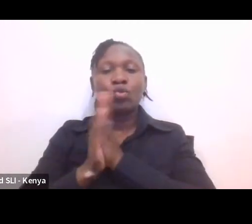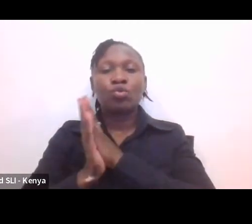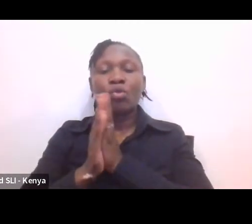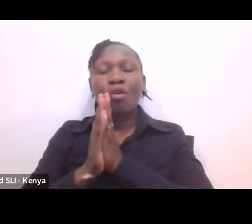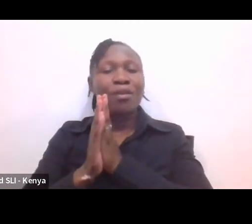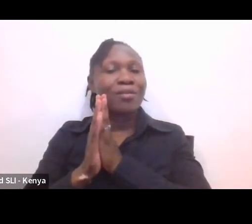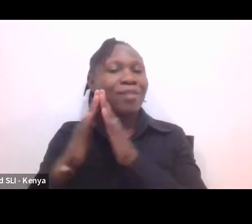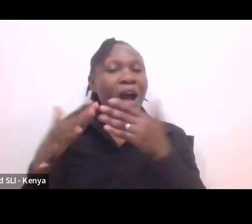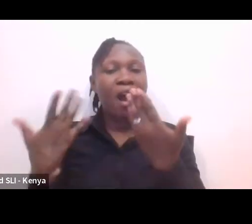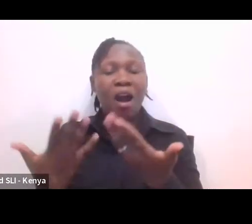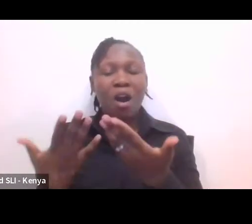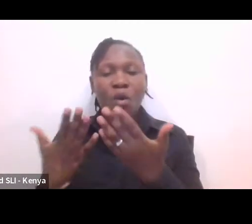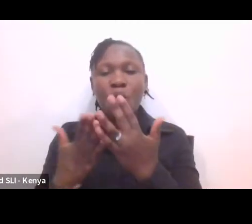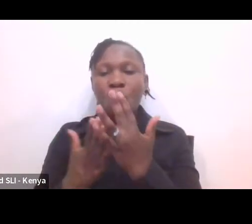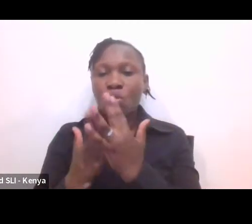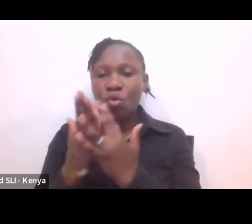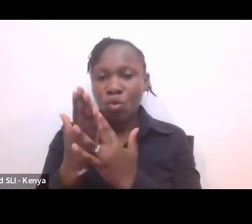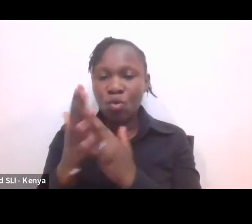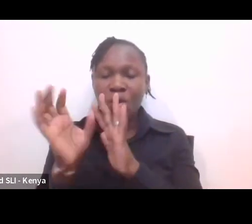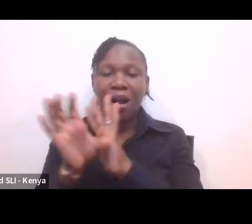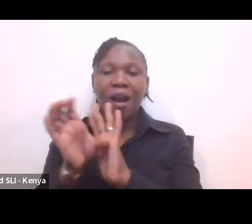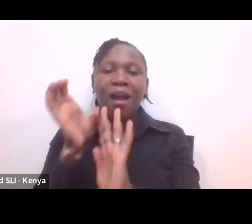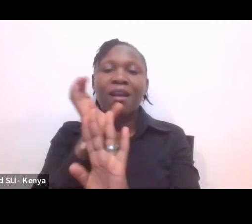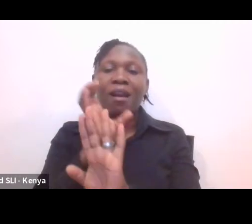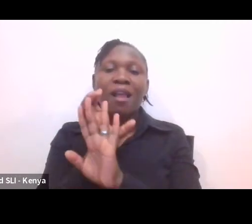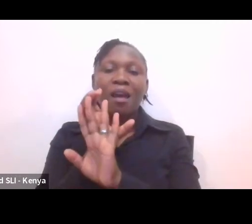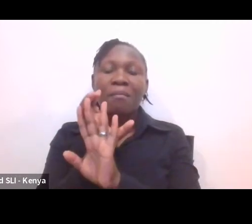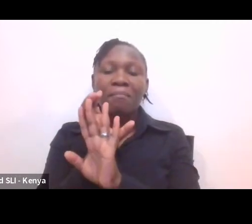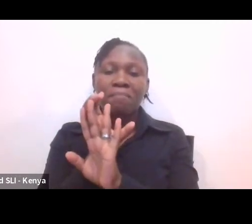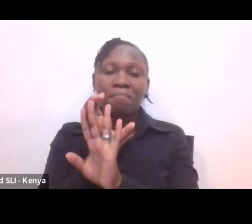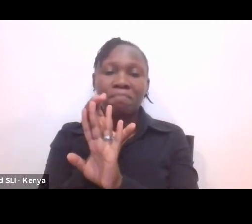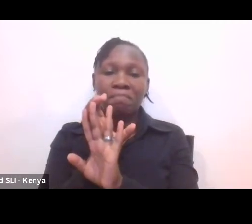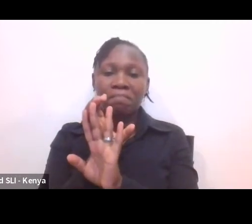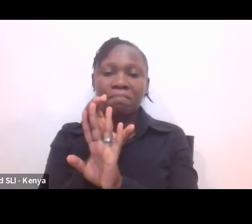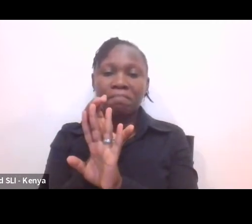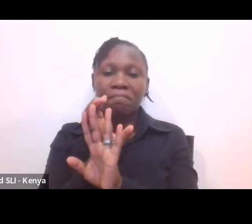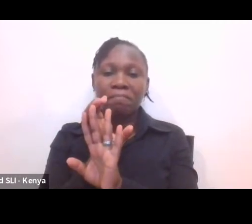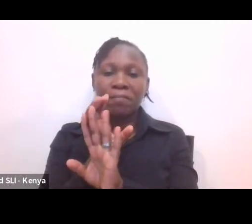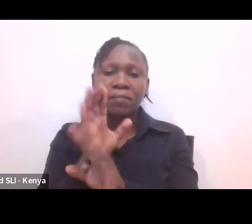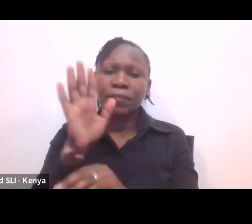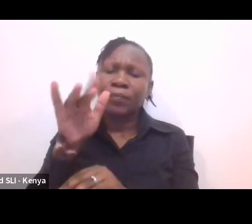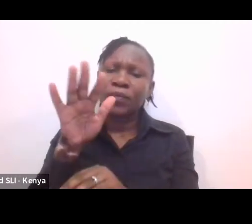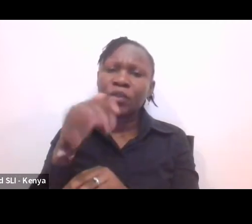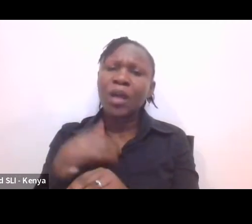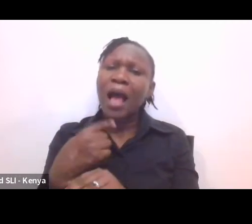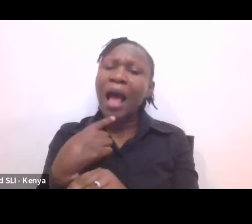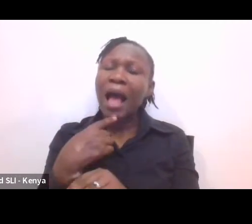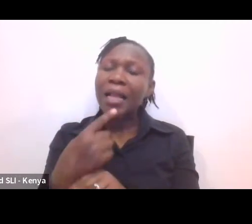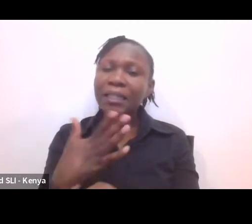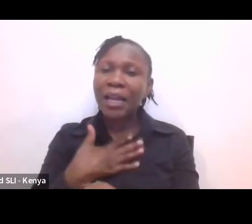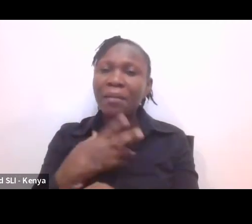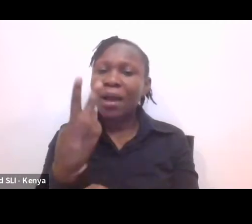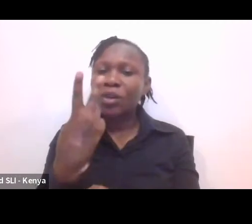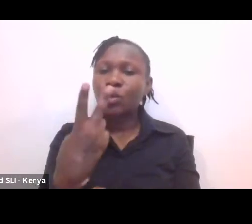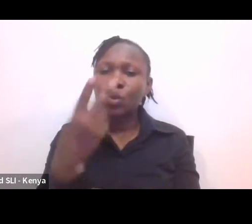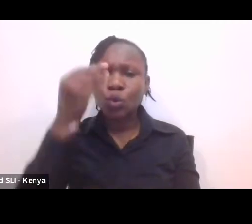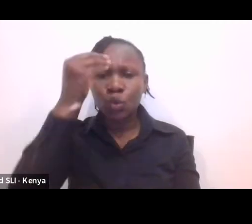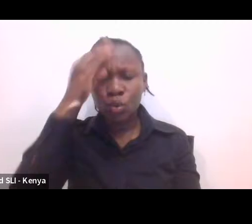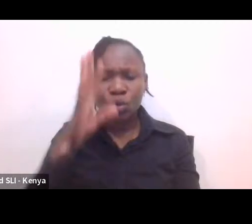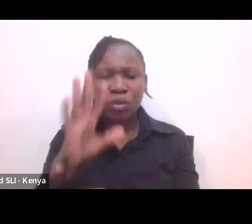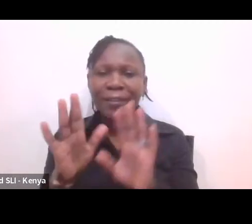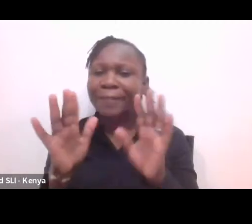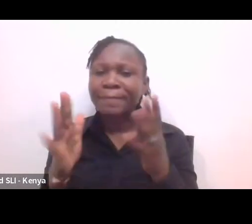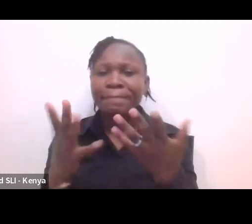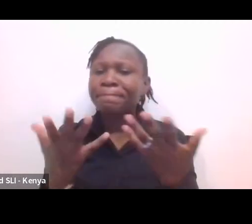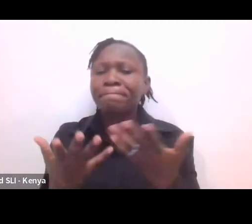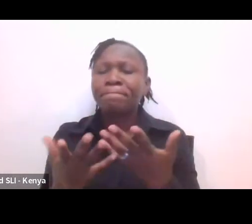curriculum. So do I say to each of these 2 students of mine, hey, sorry, mate, your chances of playing a meaningful and fulfilling